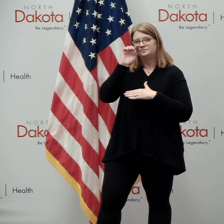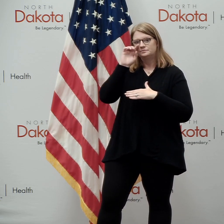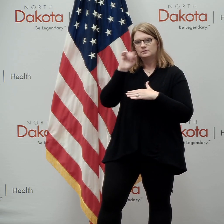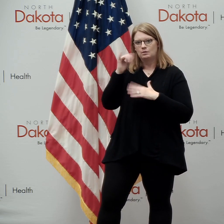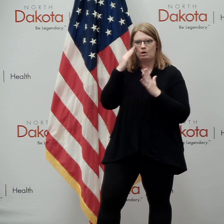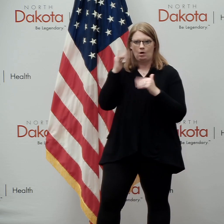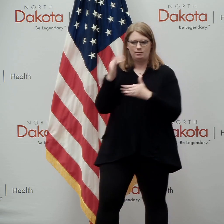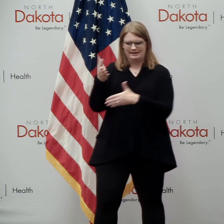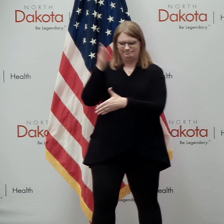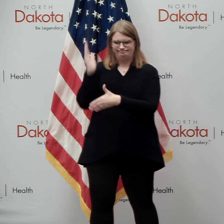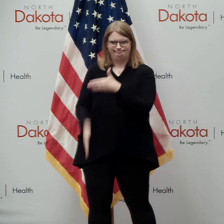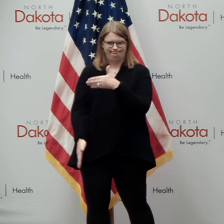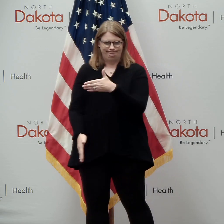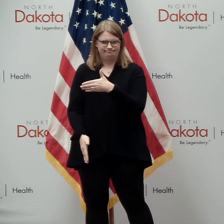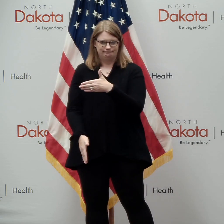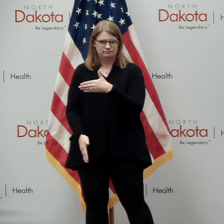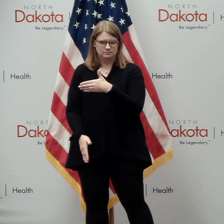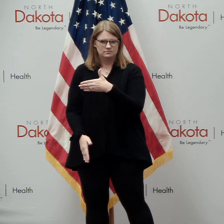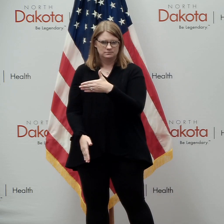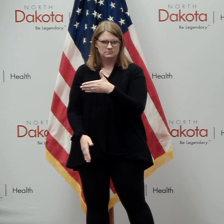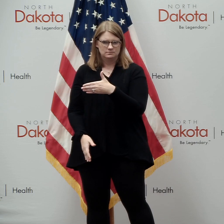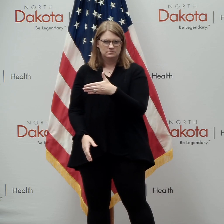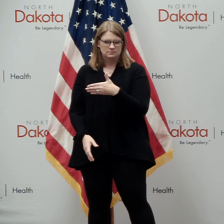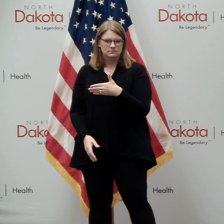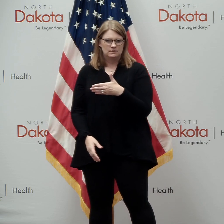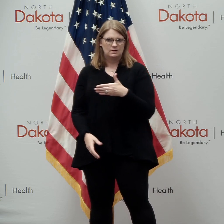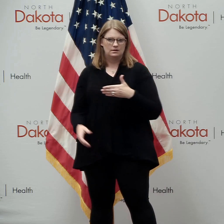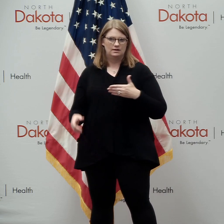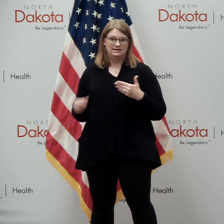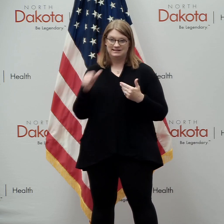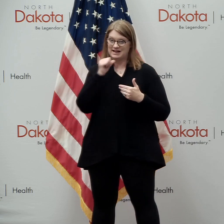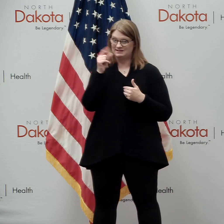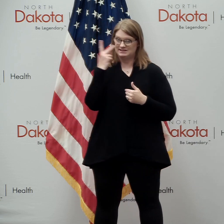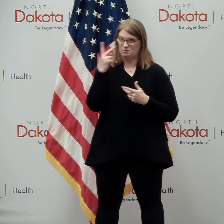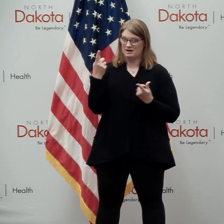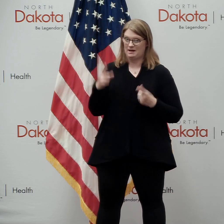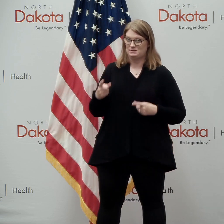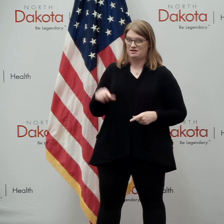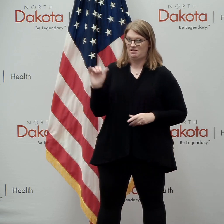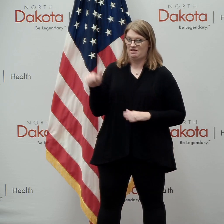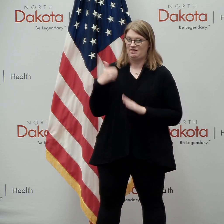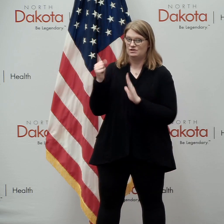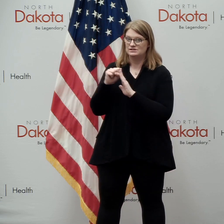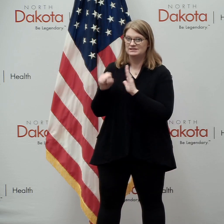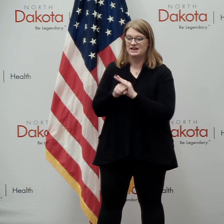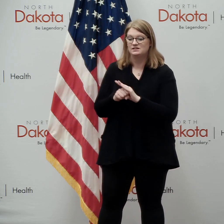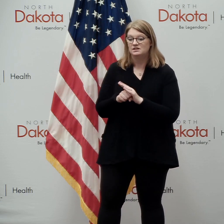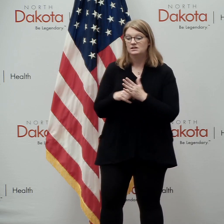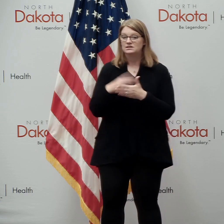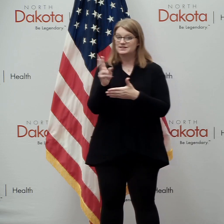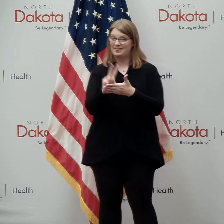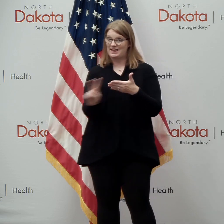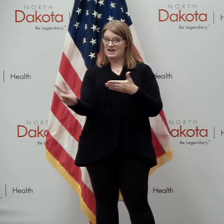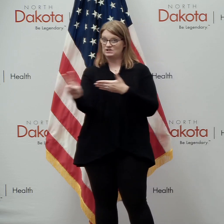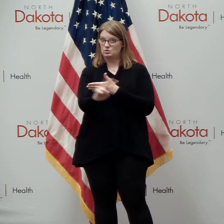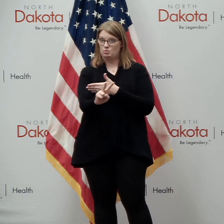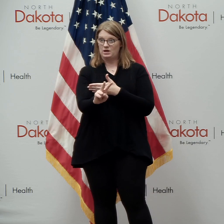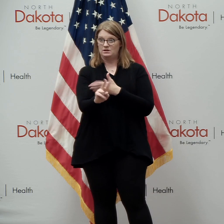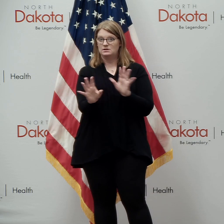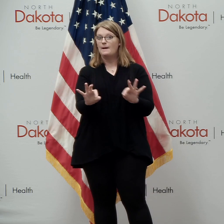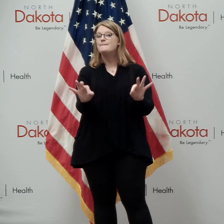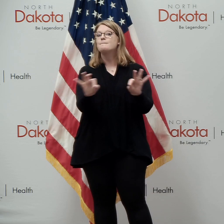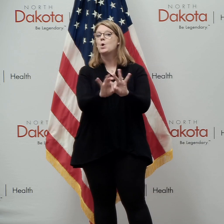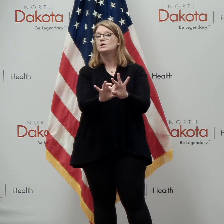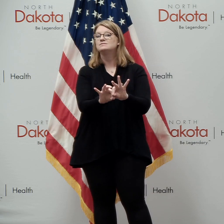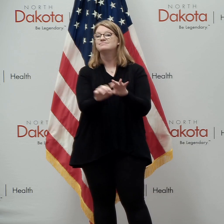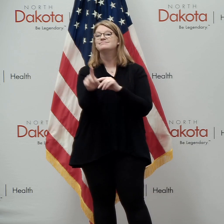things in the bud right here and maybe not have the fate of other states. So this is next 2 weeks matter, and North Dakota has a chance to